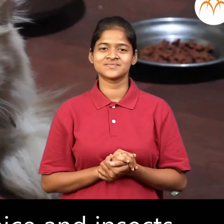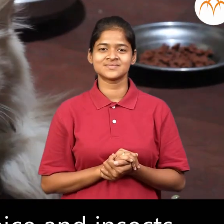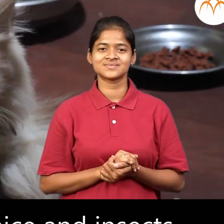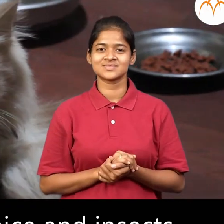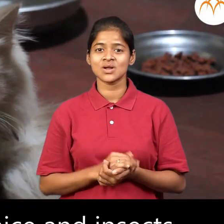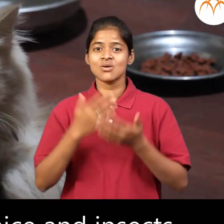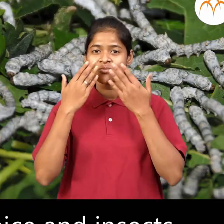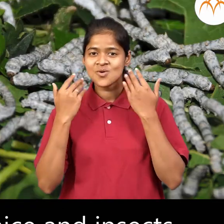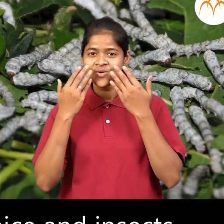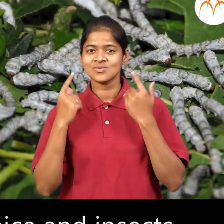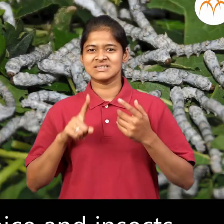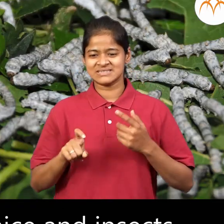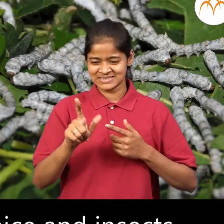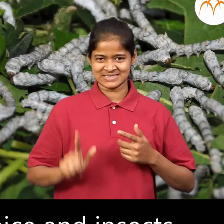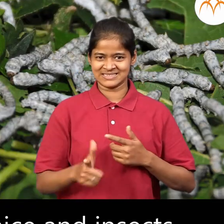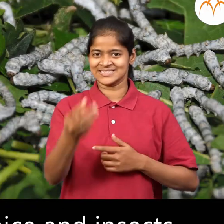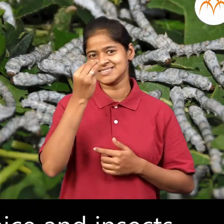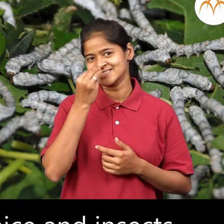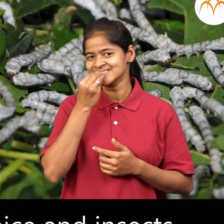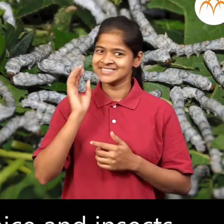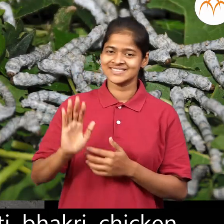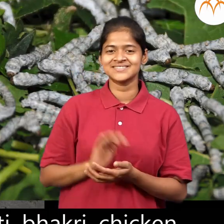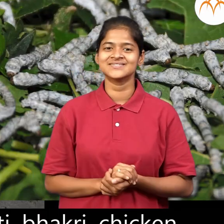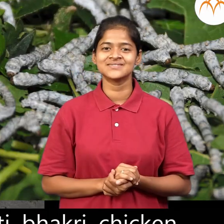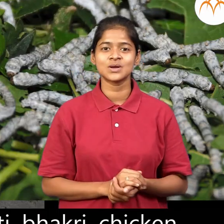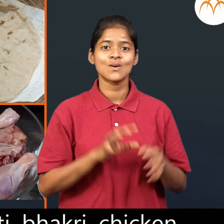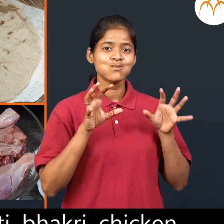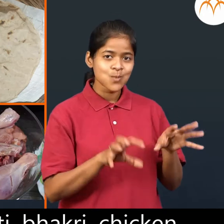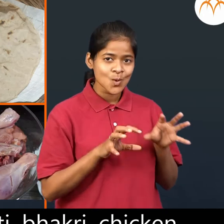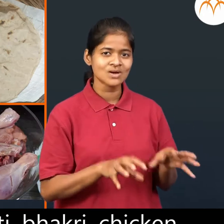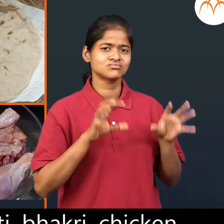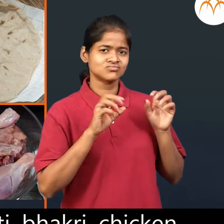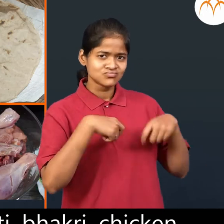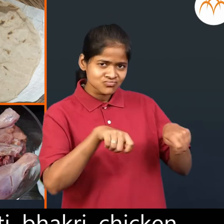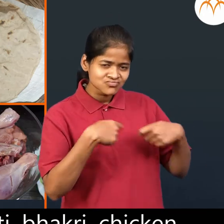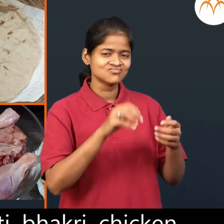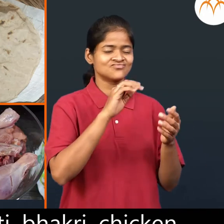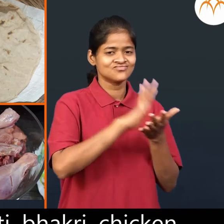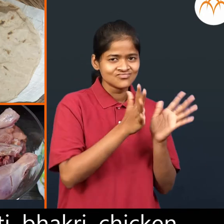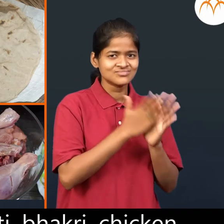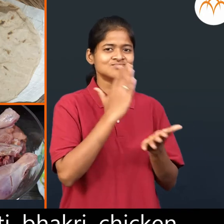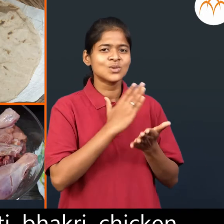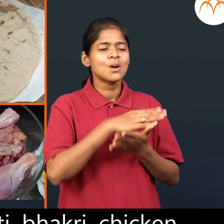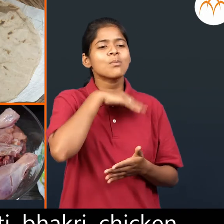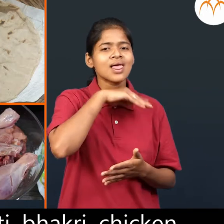cat also eats mice and insects. The dog eats chapati, bhakri, chicken, mutton and